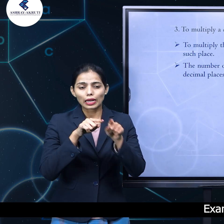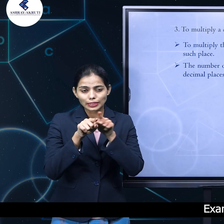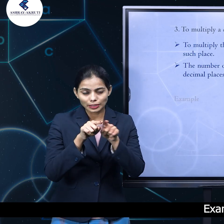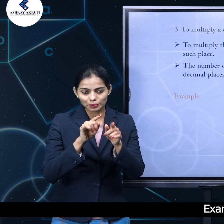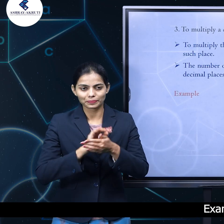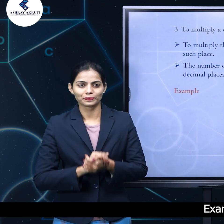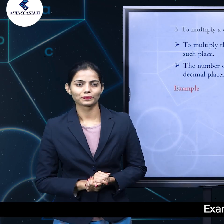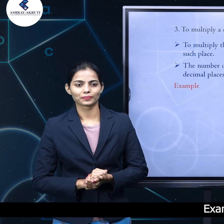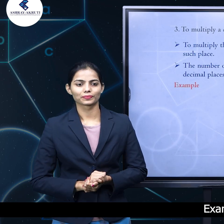Example: